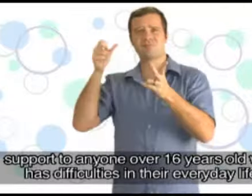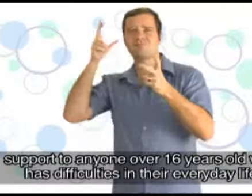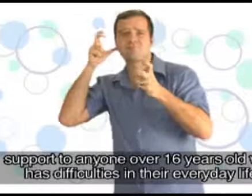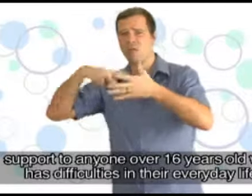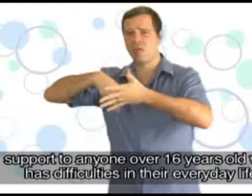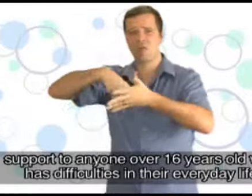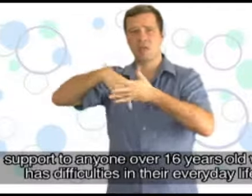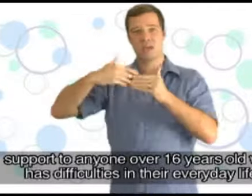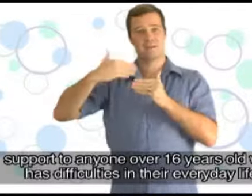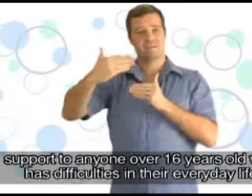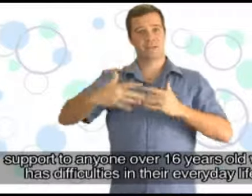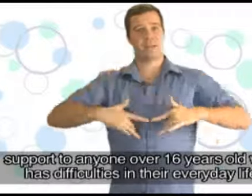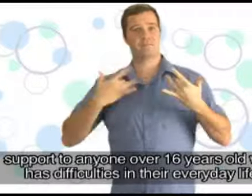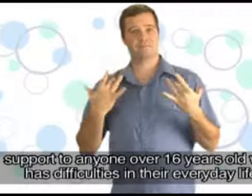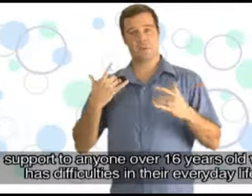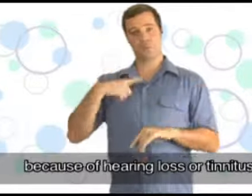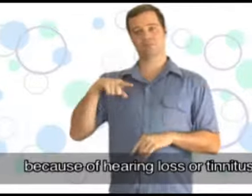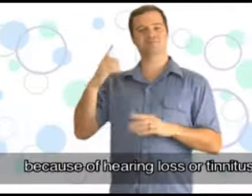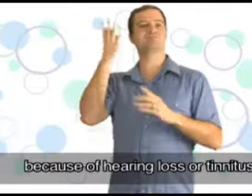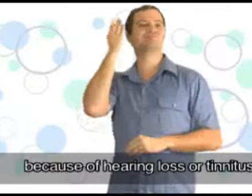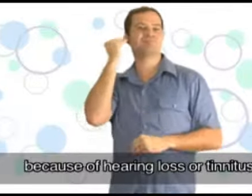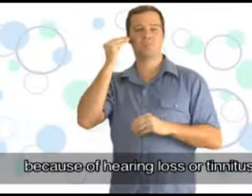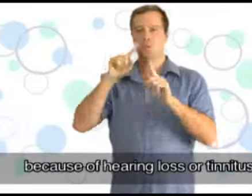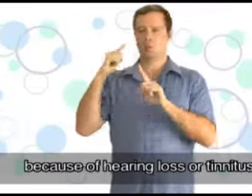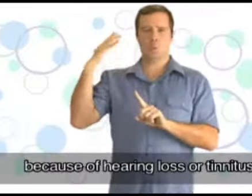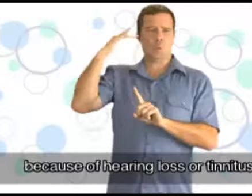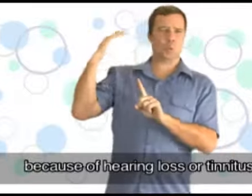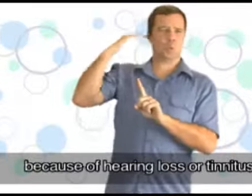in their everyday life because of hearing loss or tinnitus.